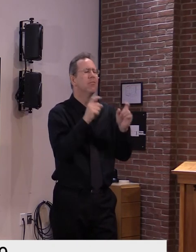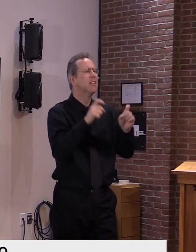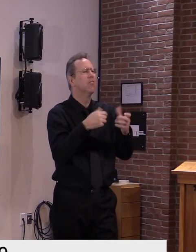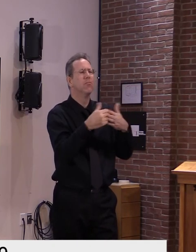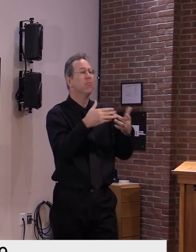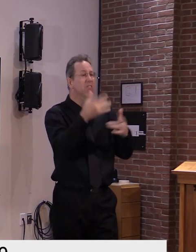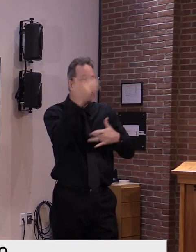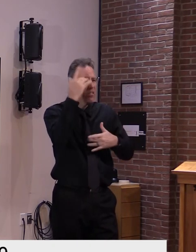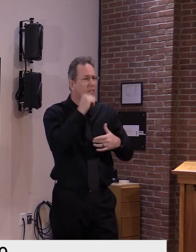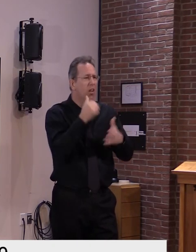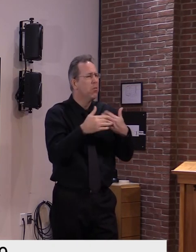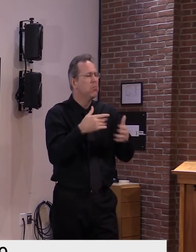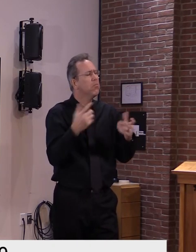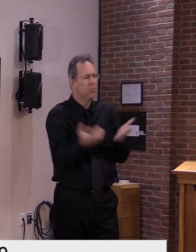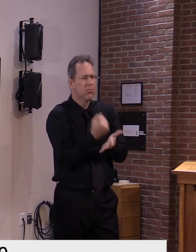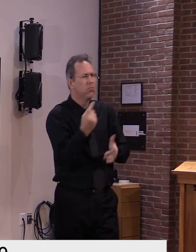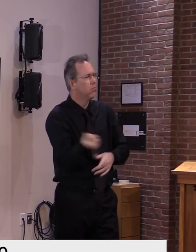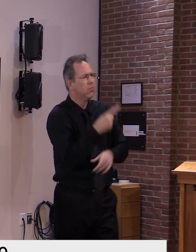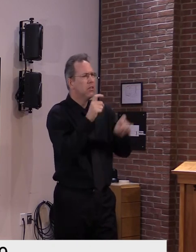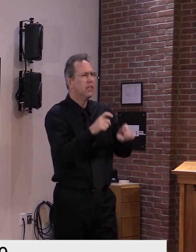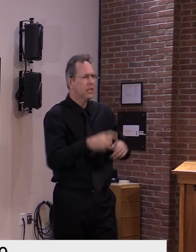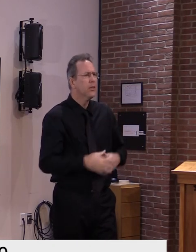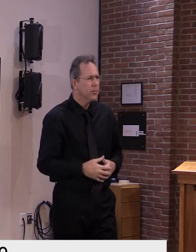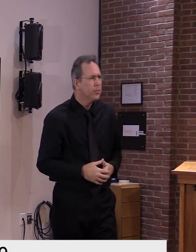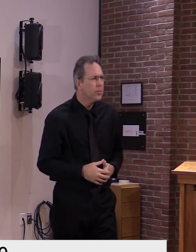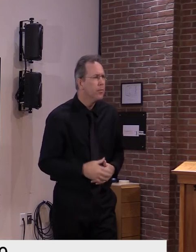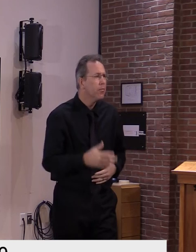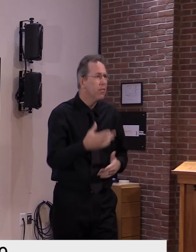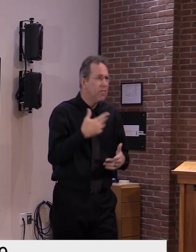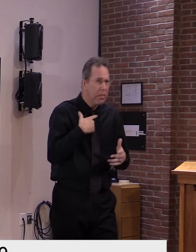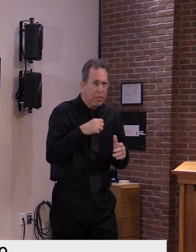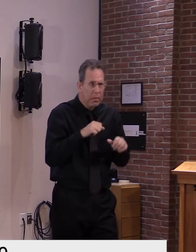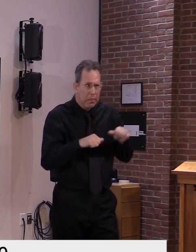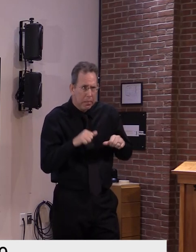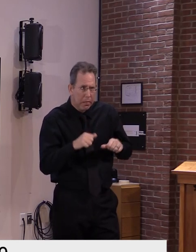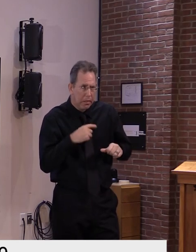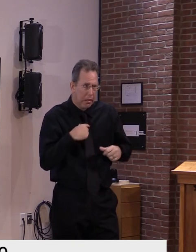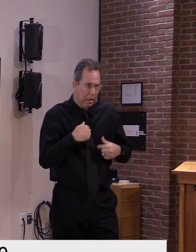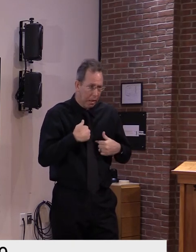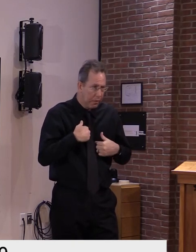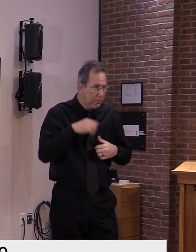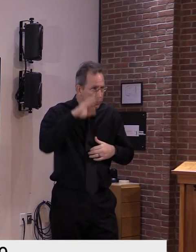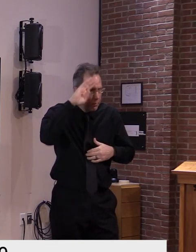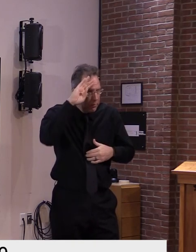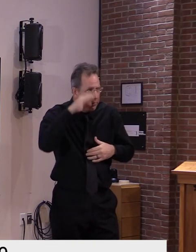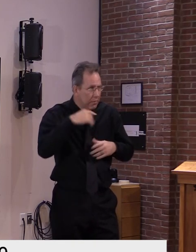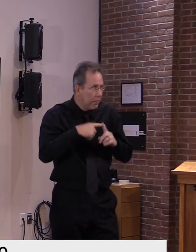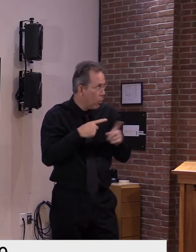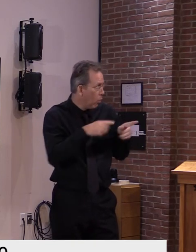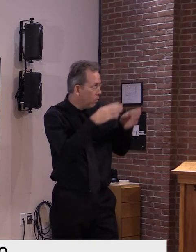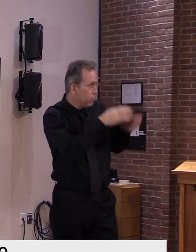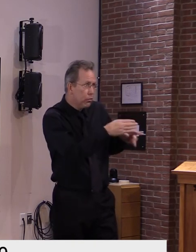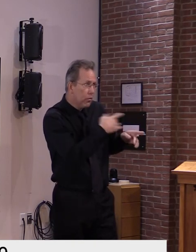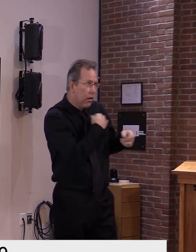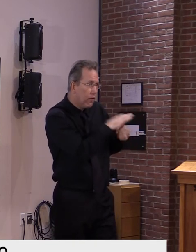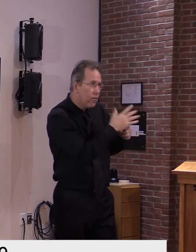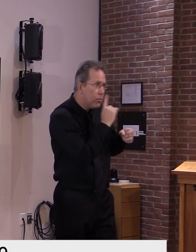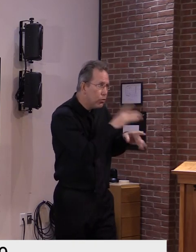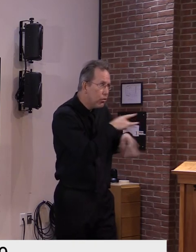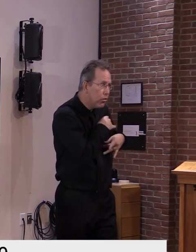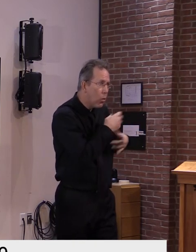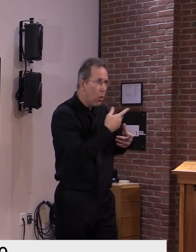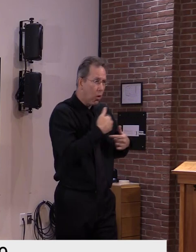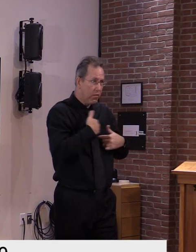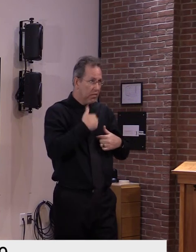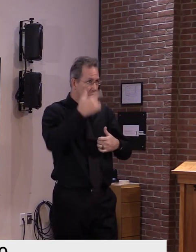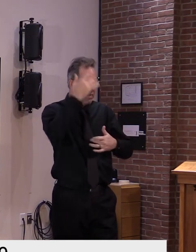they're asymptomatic, obviously if they're symptomatic, we'd rather not have them go to those testing platforms. But we just